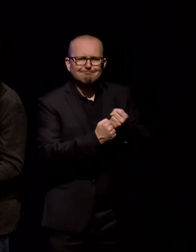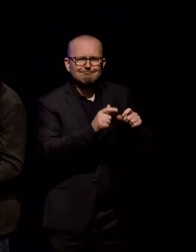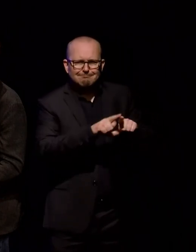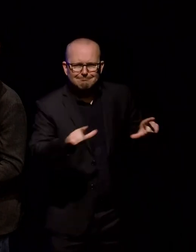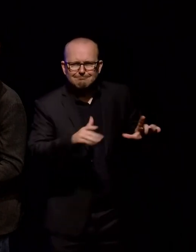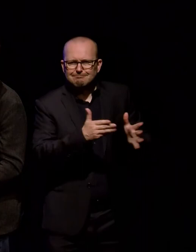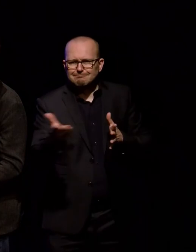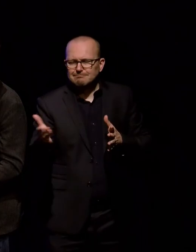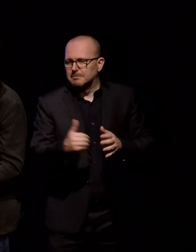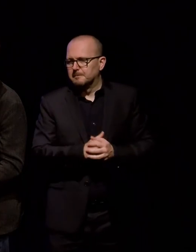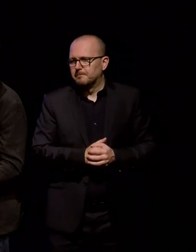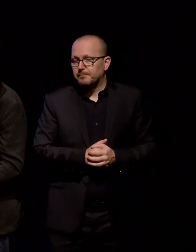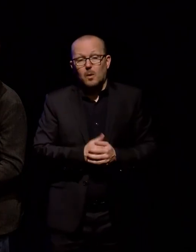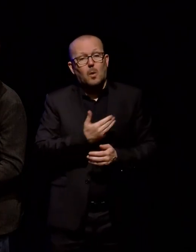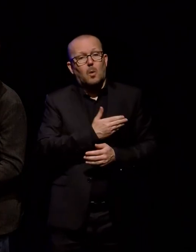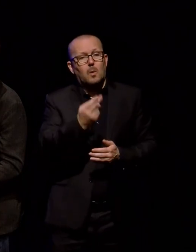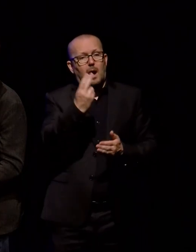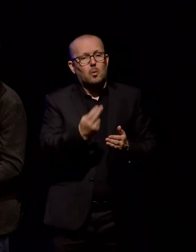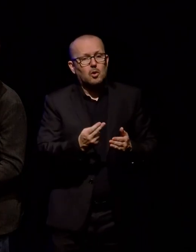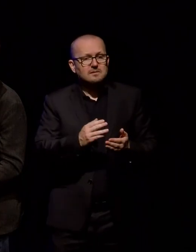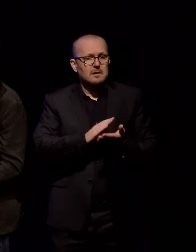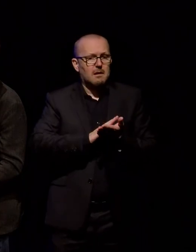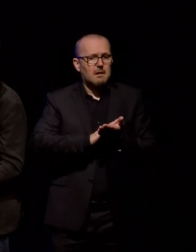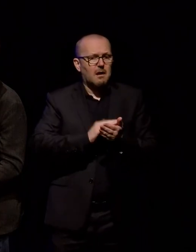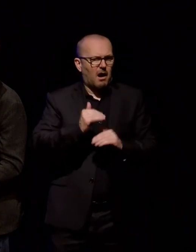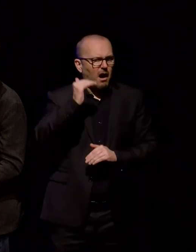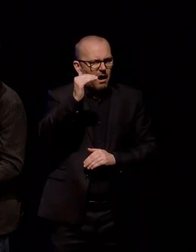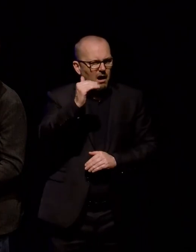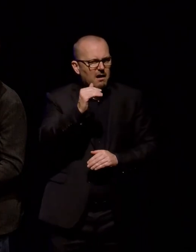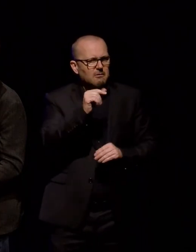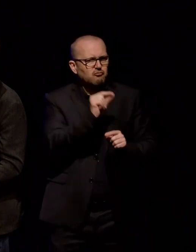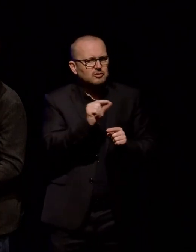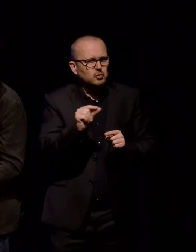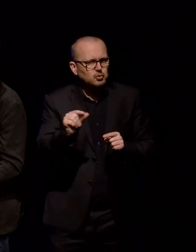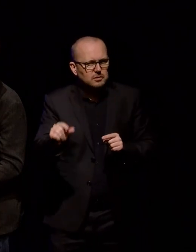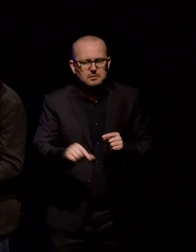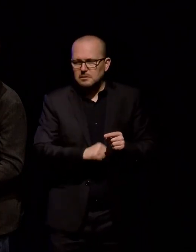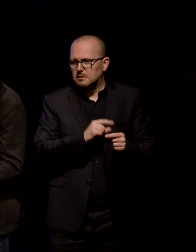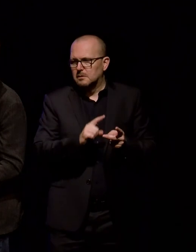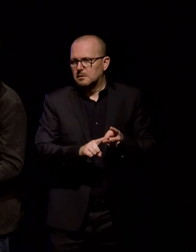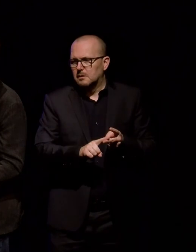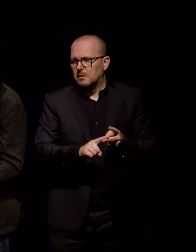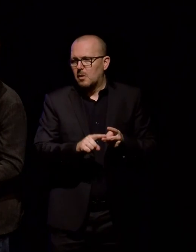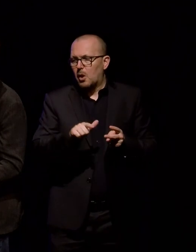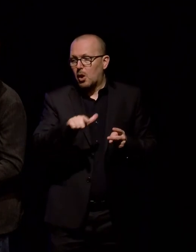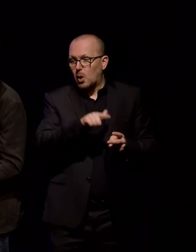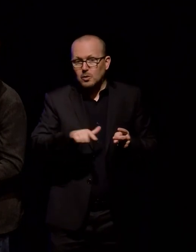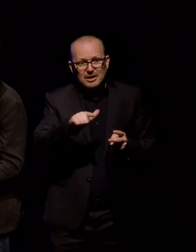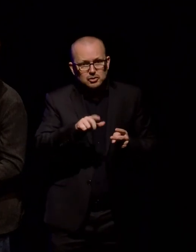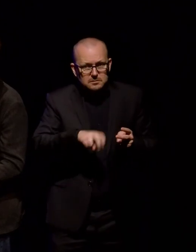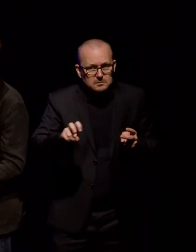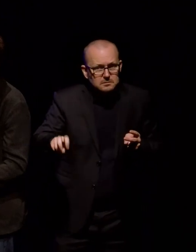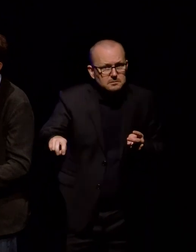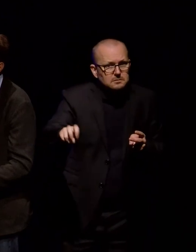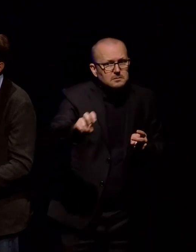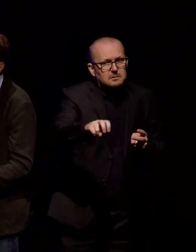artworks in high resolution. We've got acknowledgements of all the locations that the exhibition will tour to, and a cultural warning. All